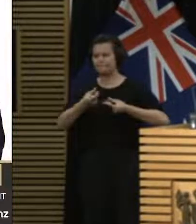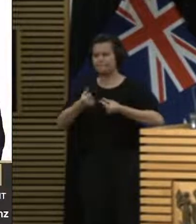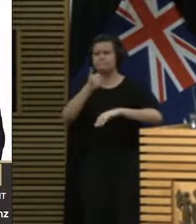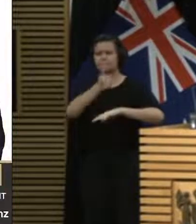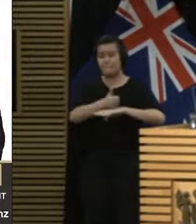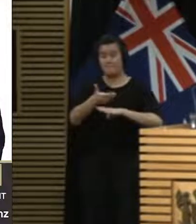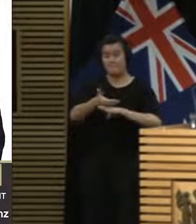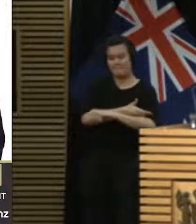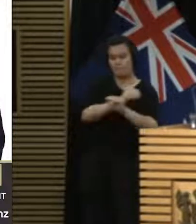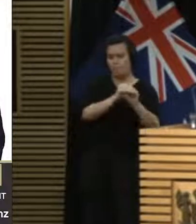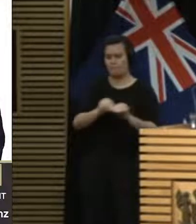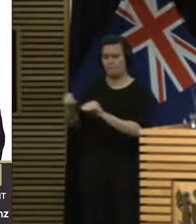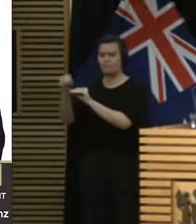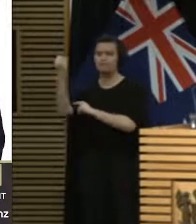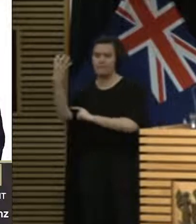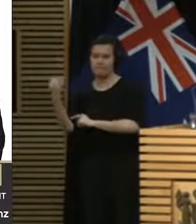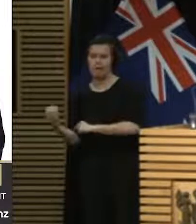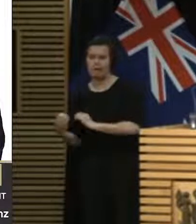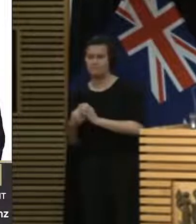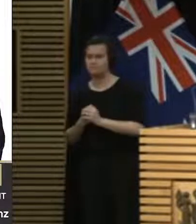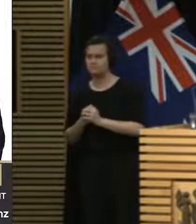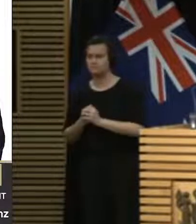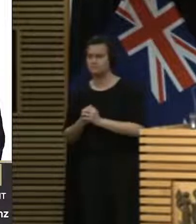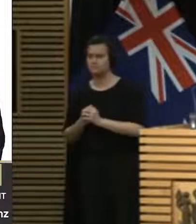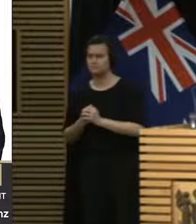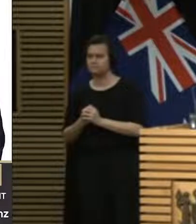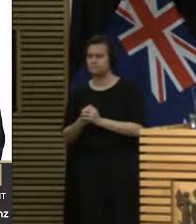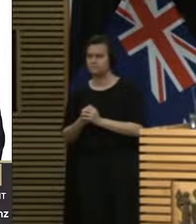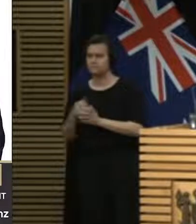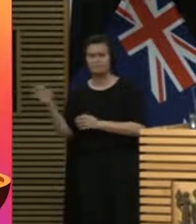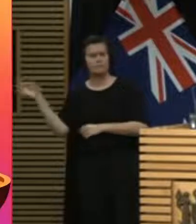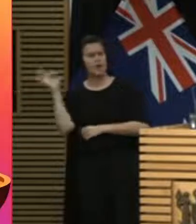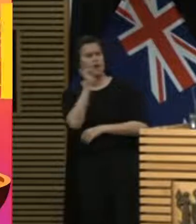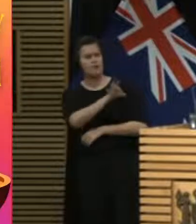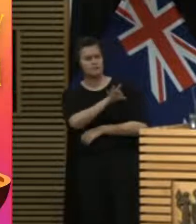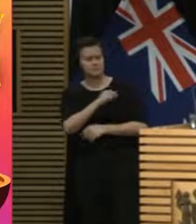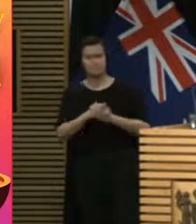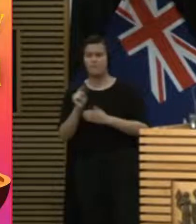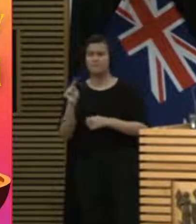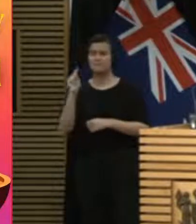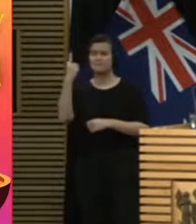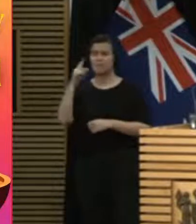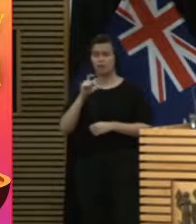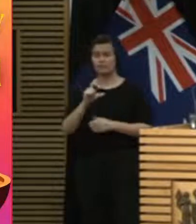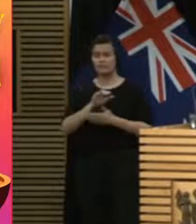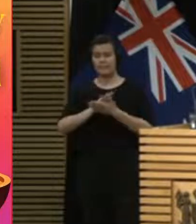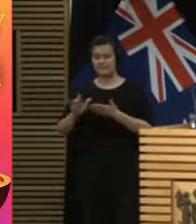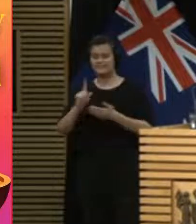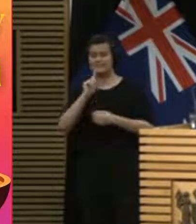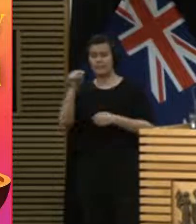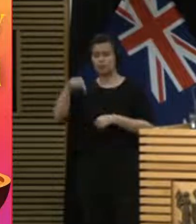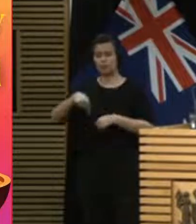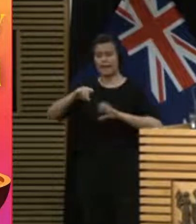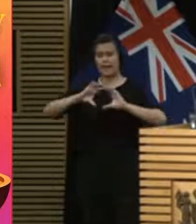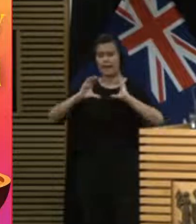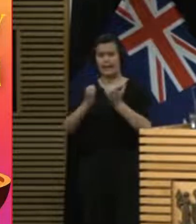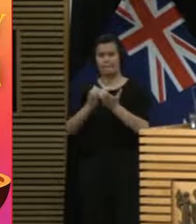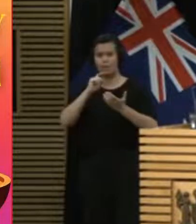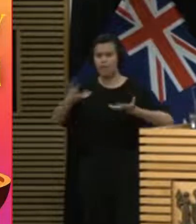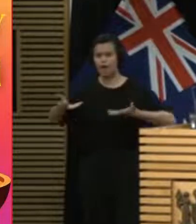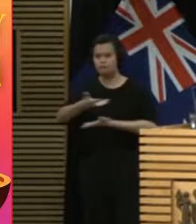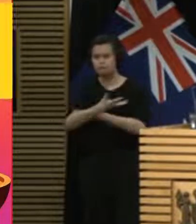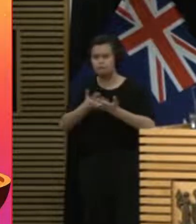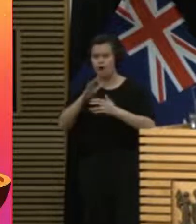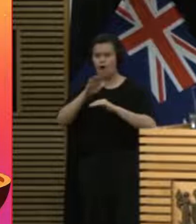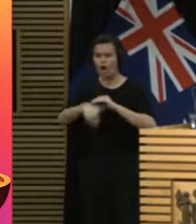week, Minister Hipkins said there'd be decisions made in Cabinet today about school kids based on year 1 to